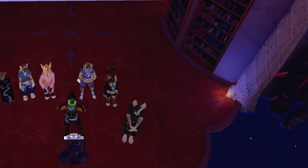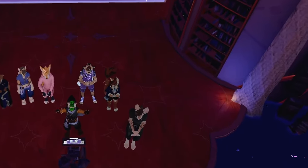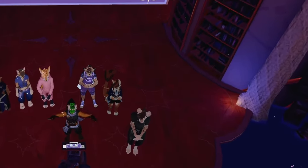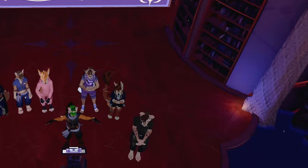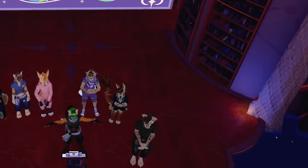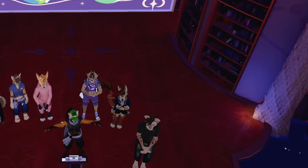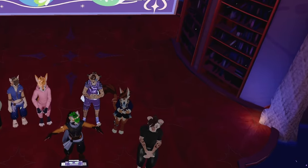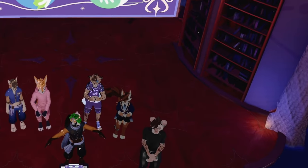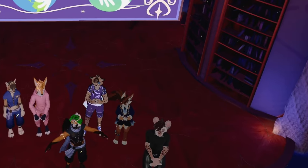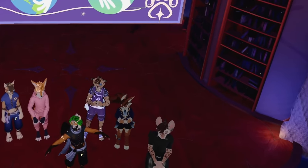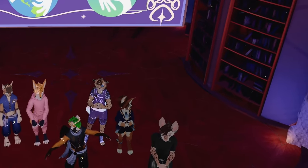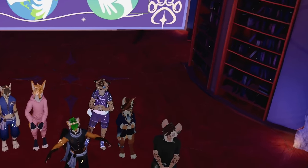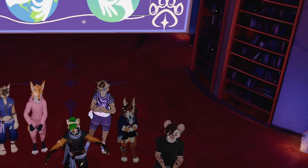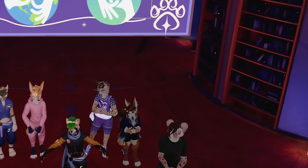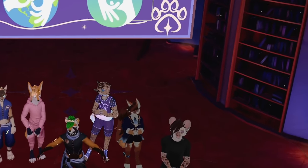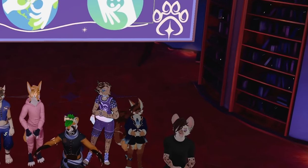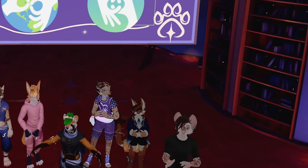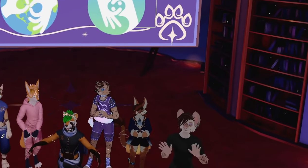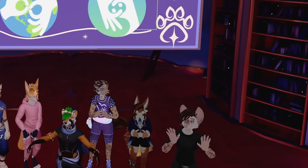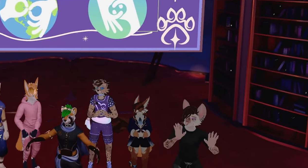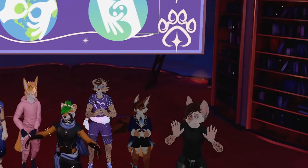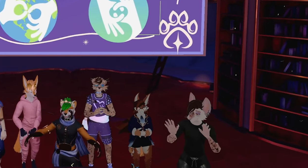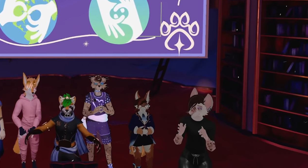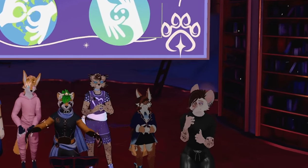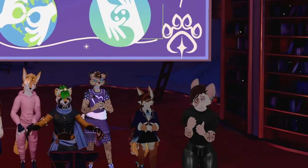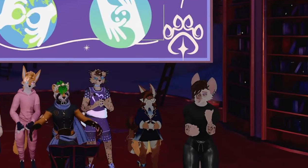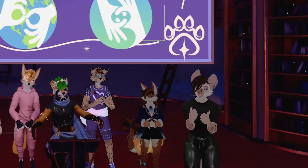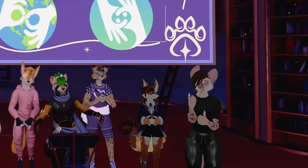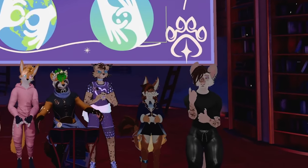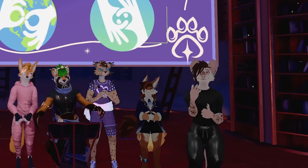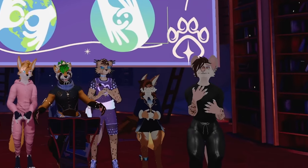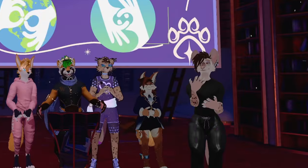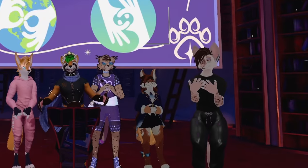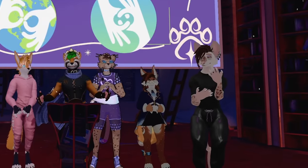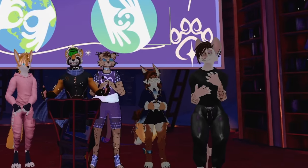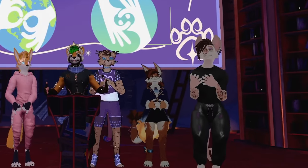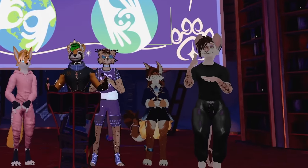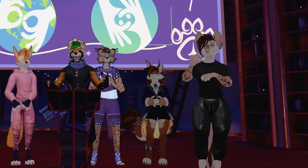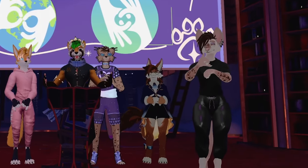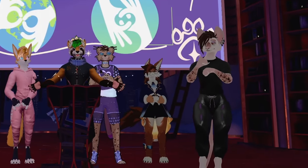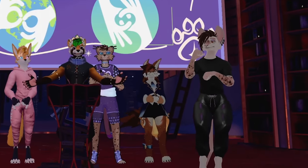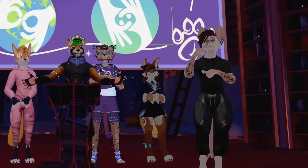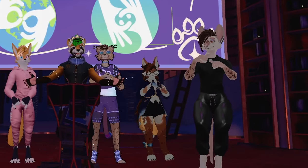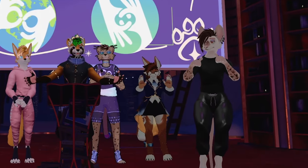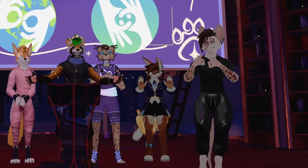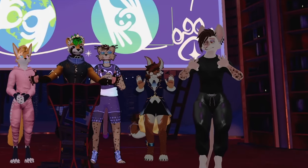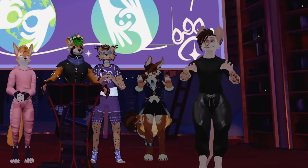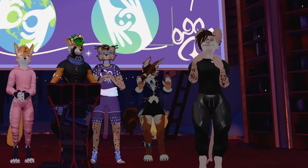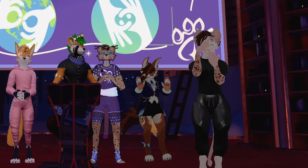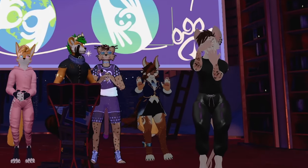Hello, everybody. Welcome on to the furry sign language lesson presented by Helping Hands.